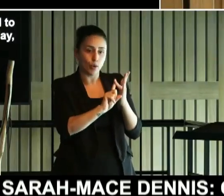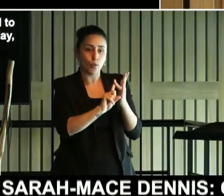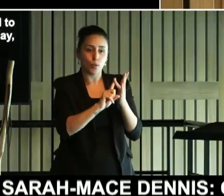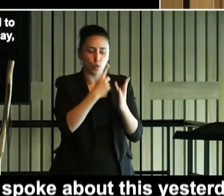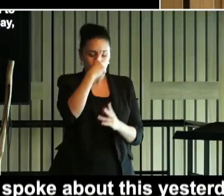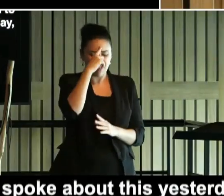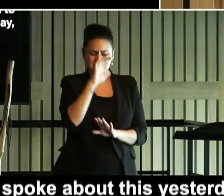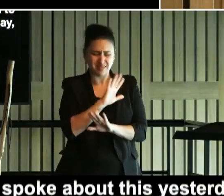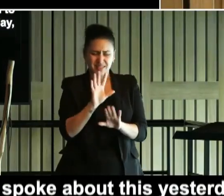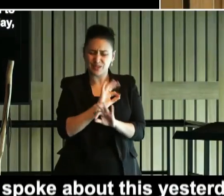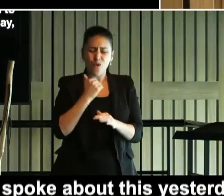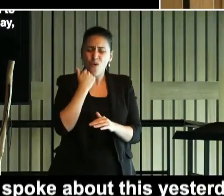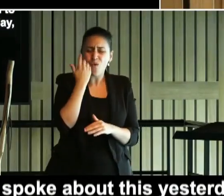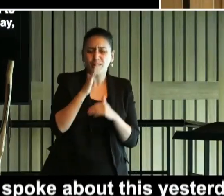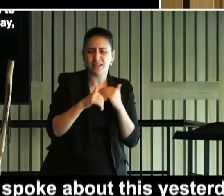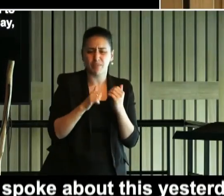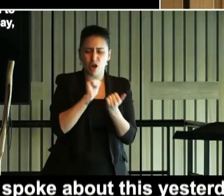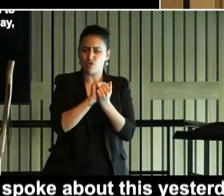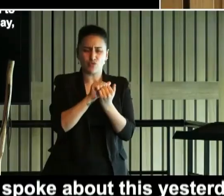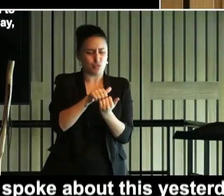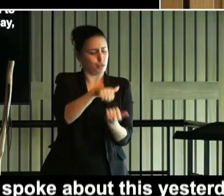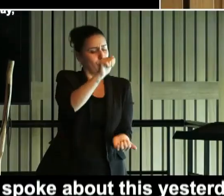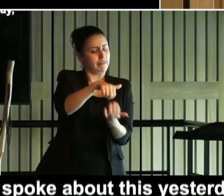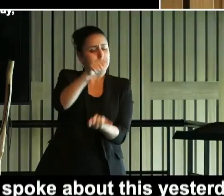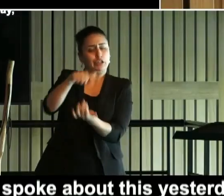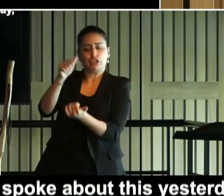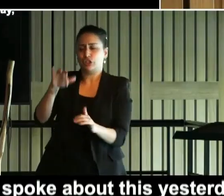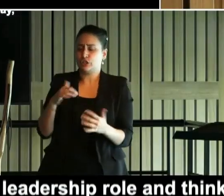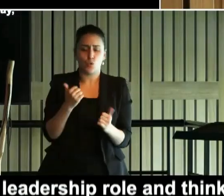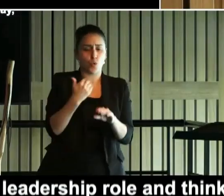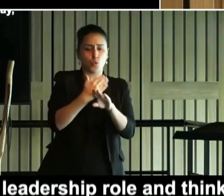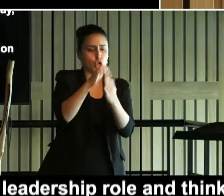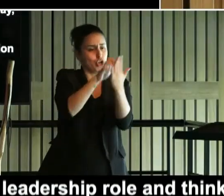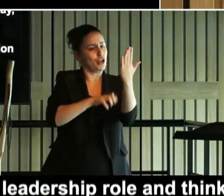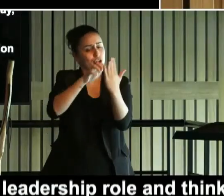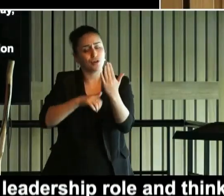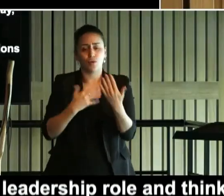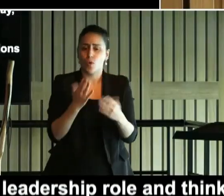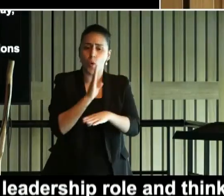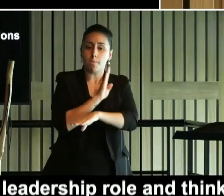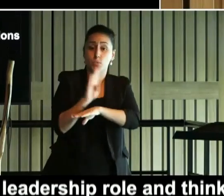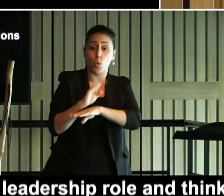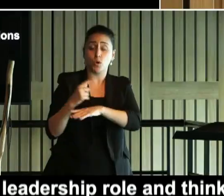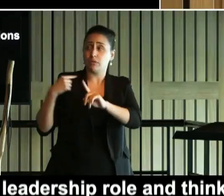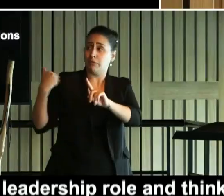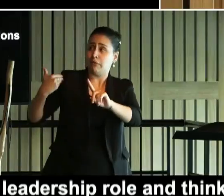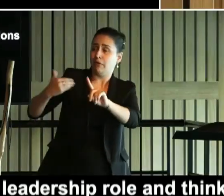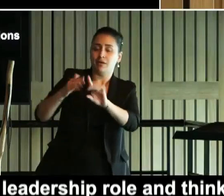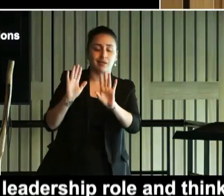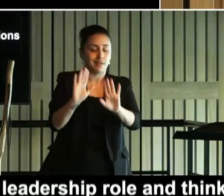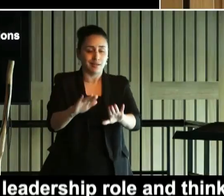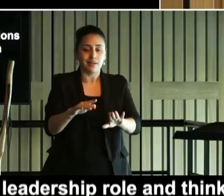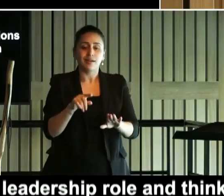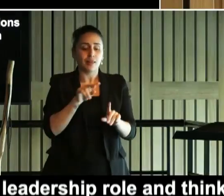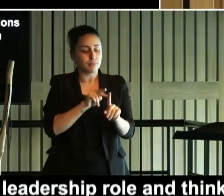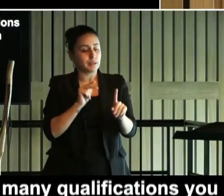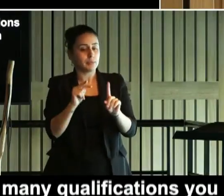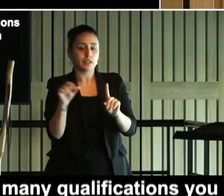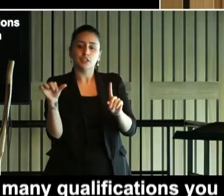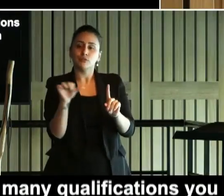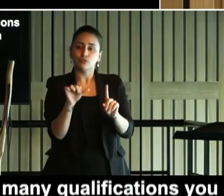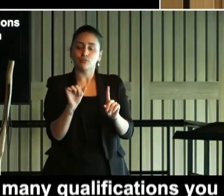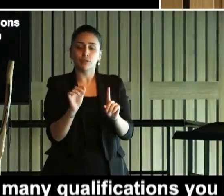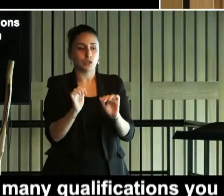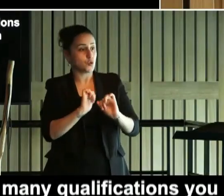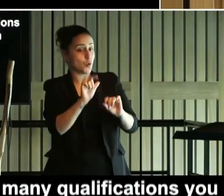not necessarily always about how many qualifications you have or how many boards you've sat on, but looking at it from a perspective of what is